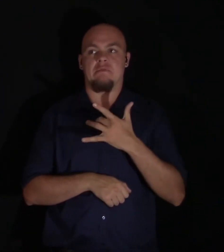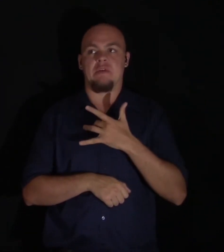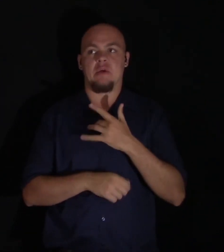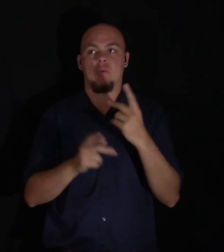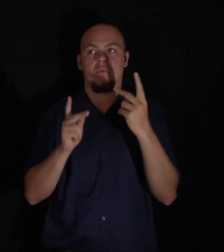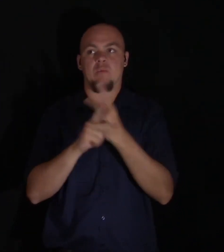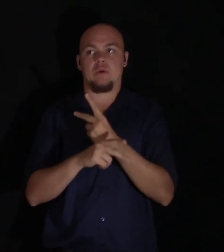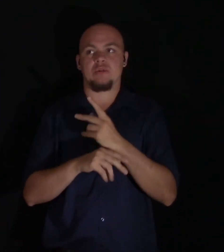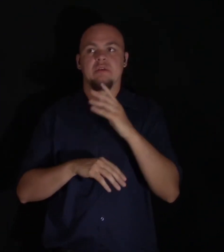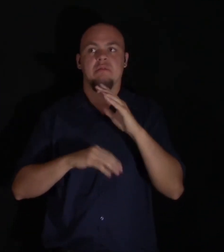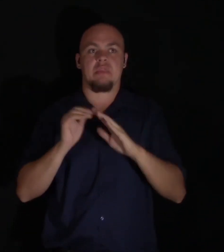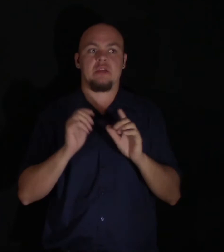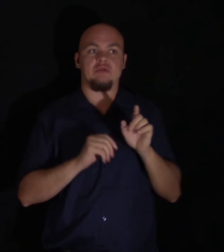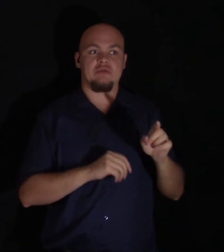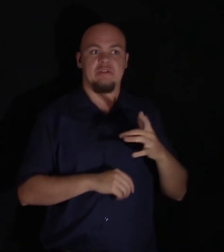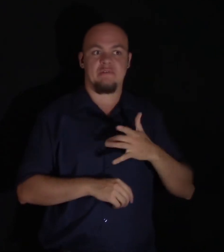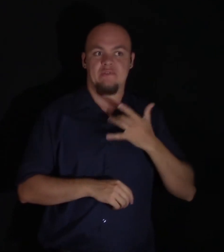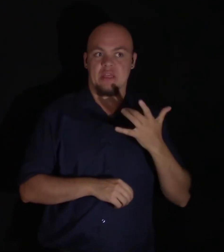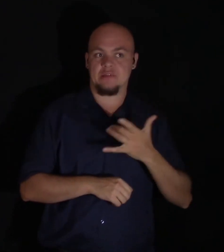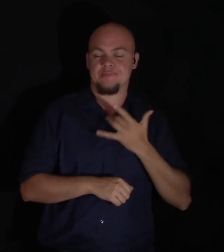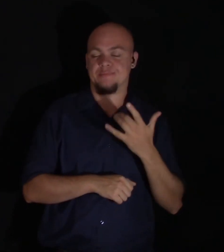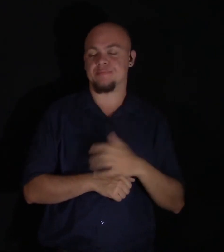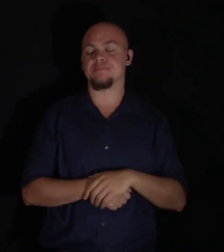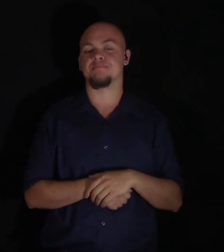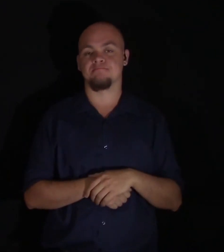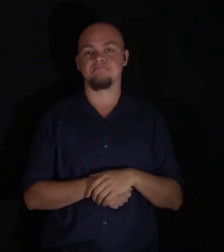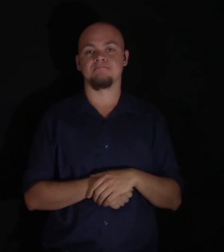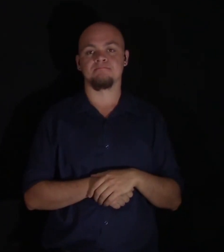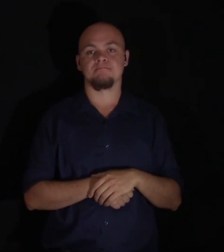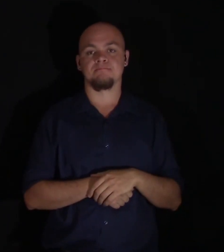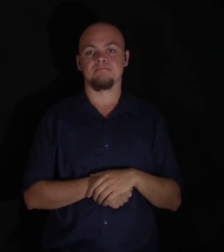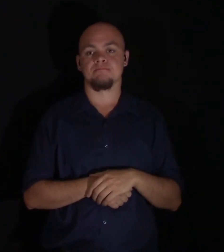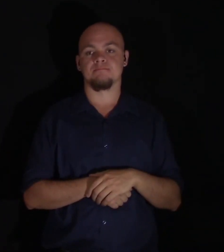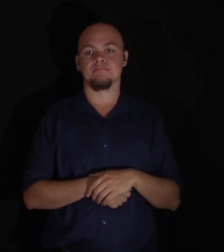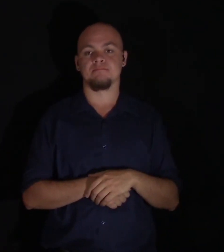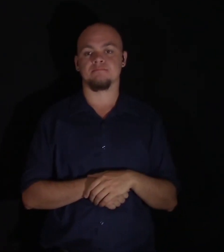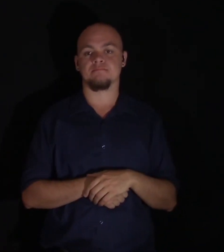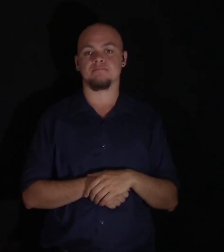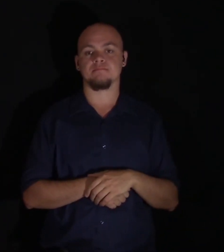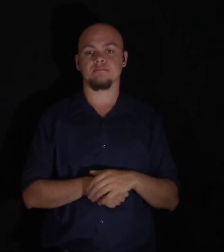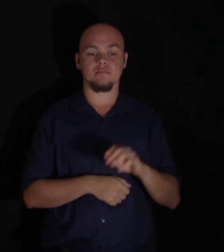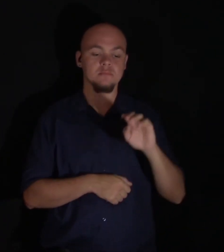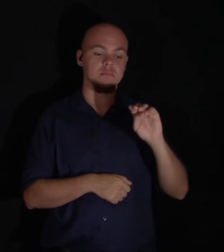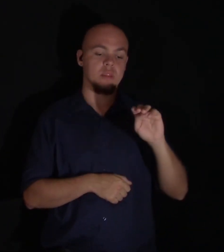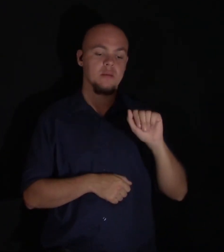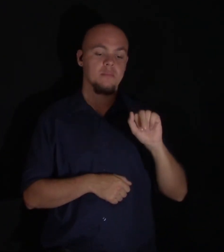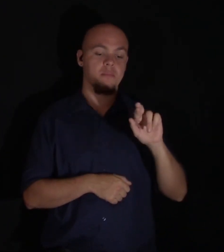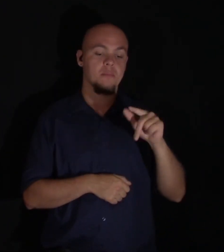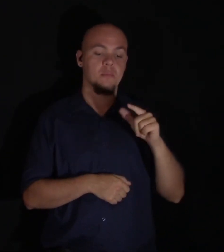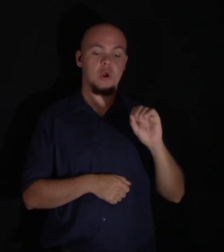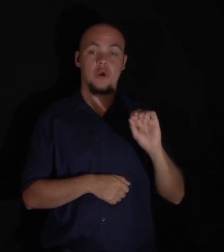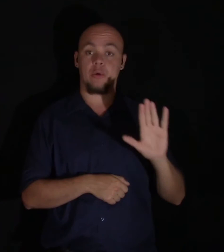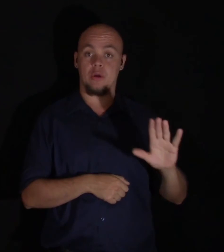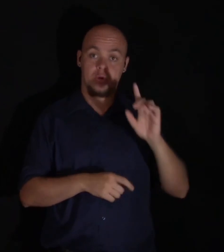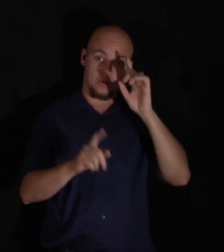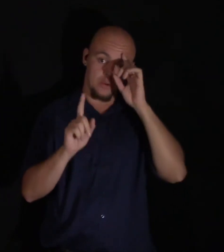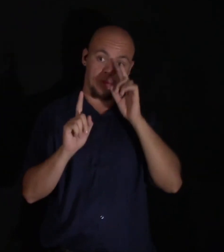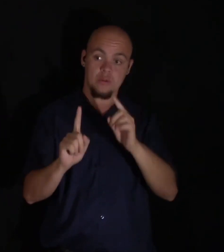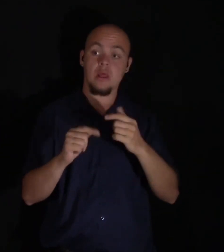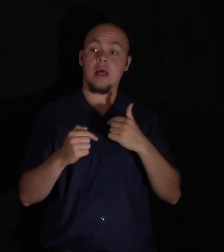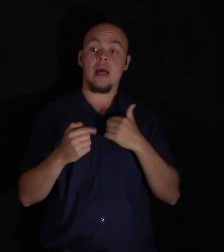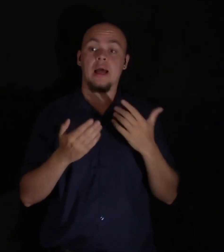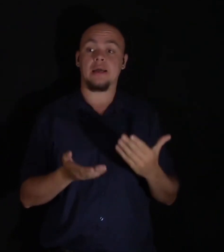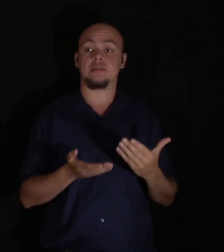than he had made her feel. If this was Margot's intention, I